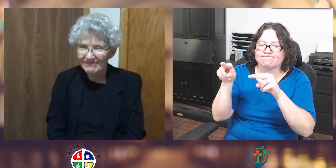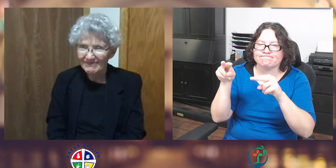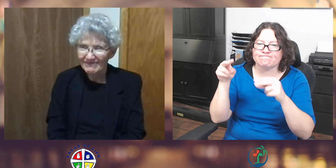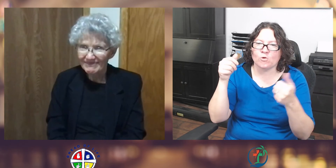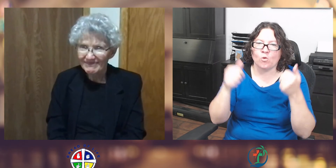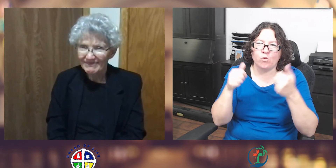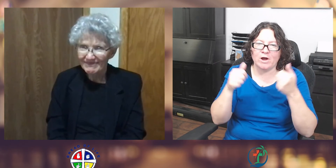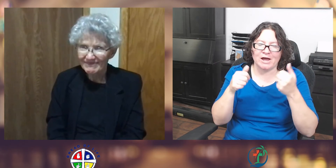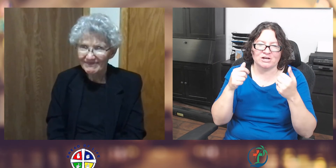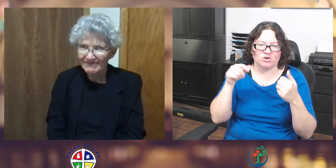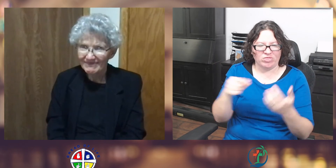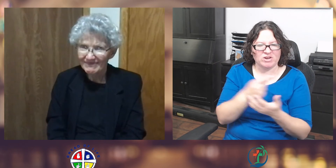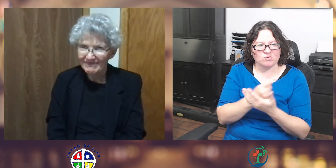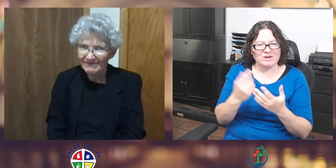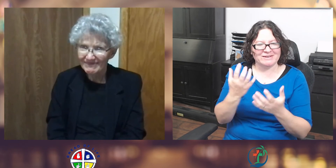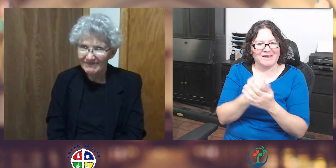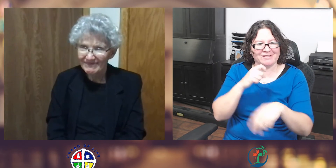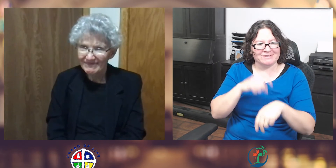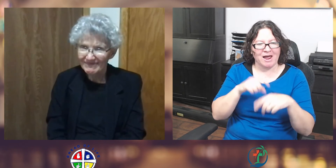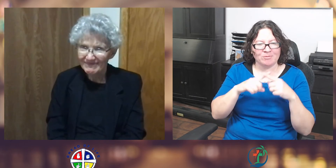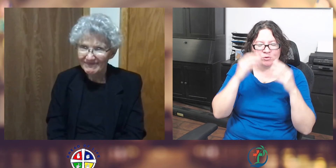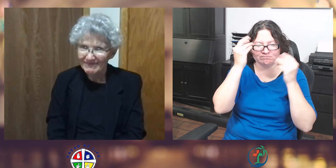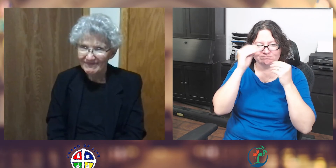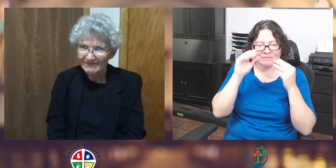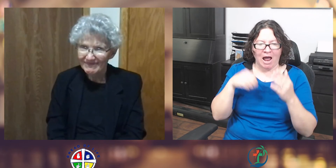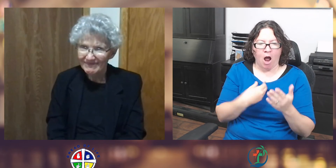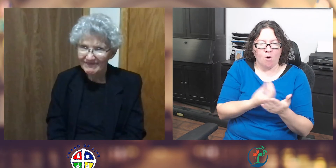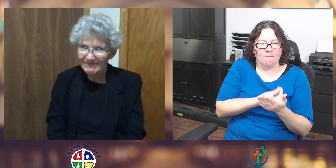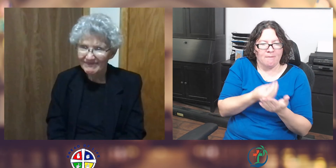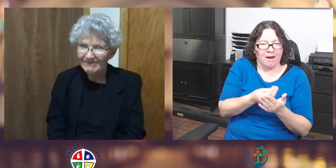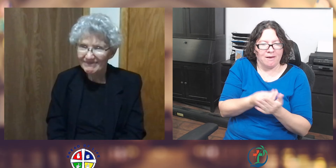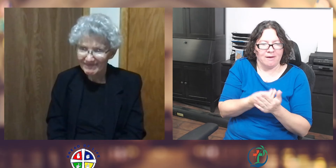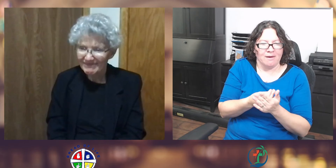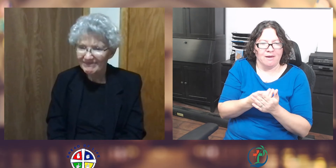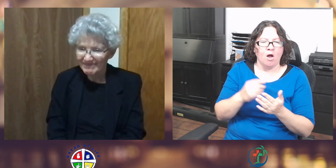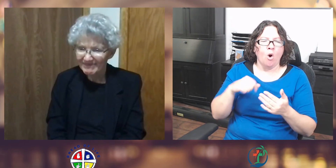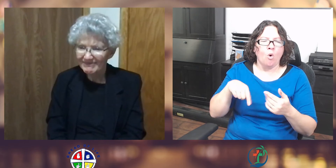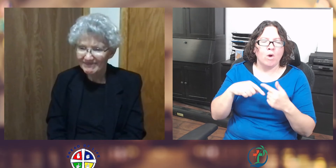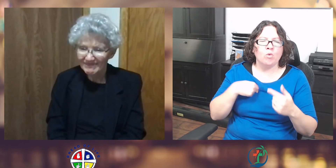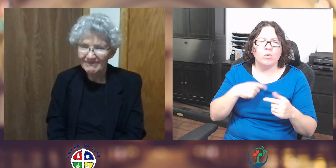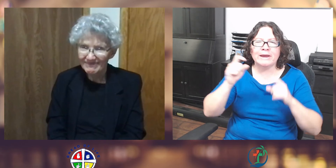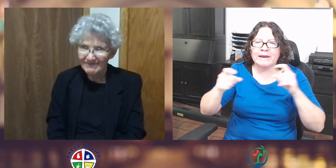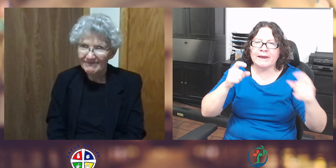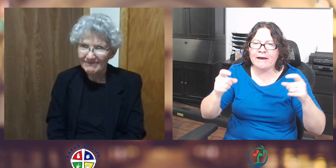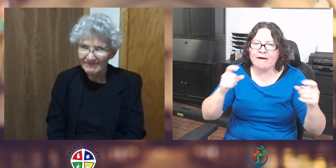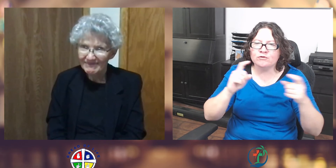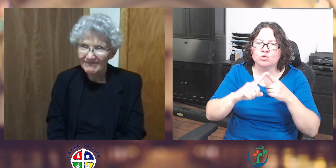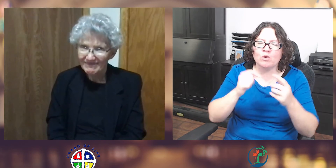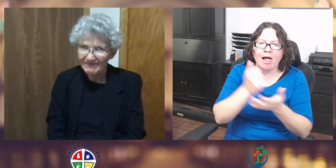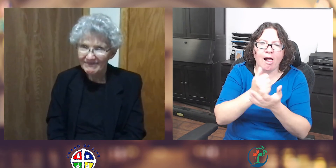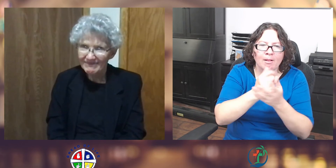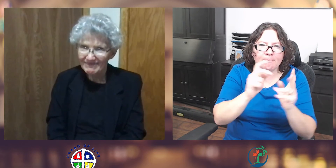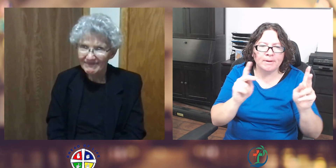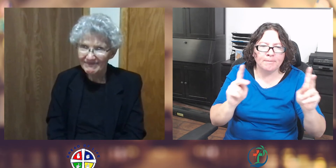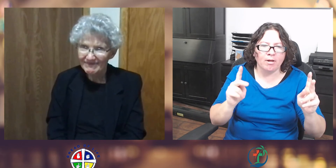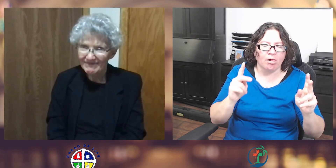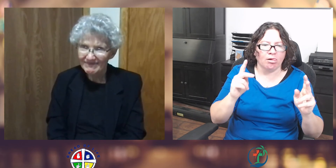do. Of course he is. And that's fine with you. It is.